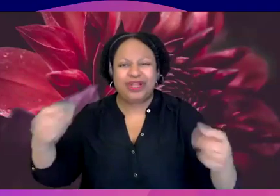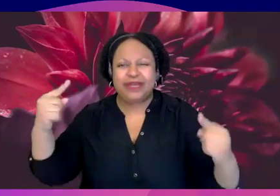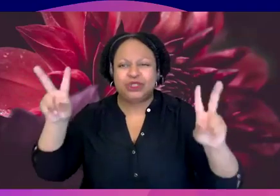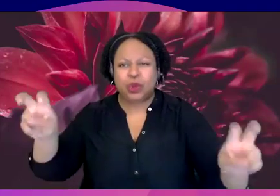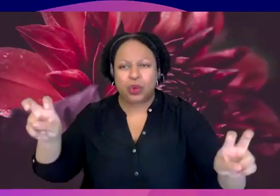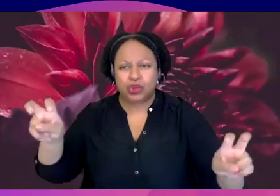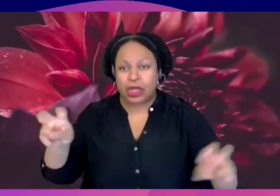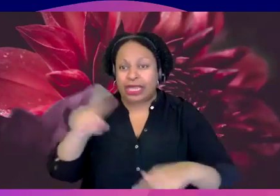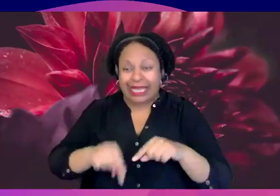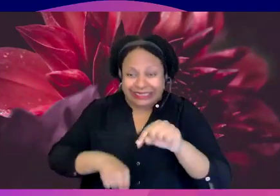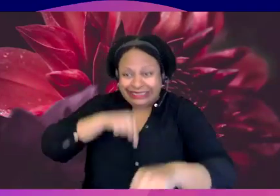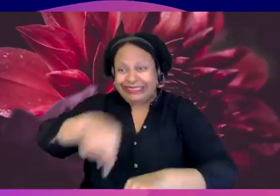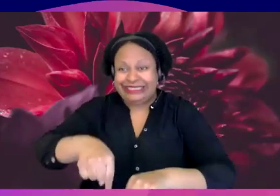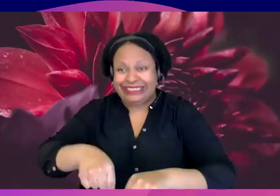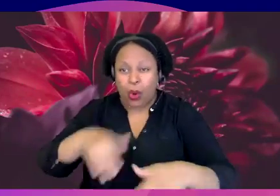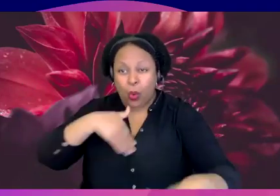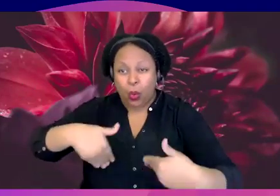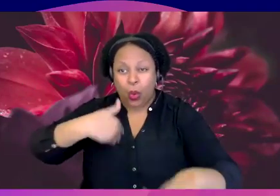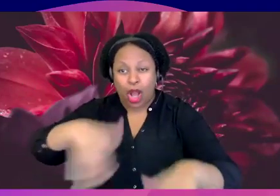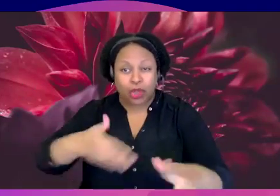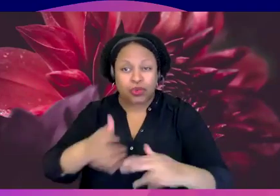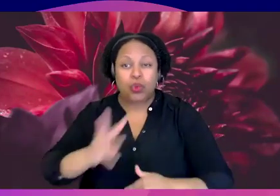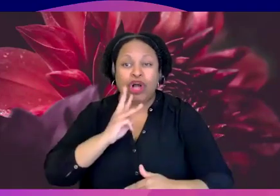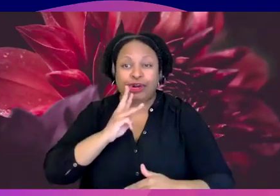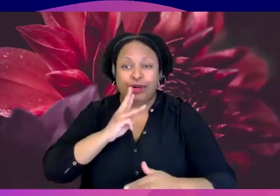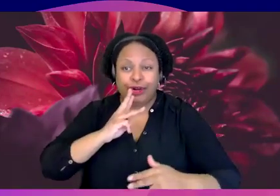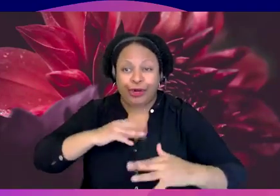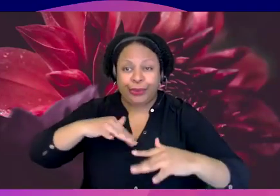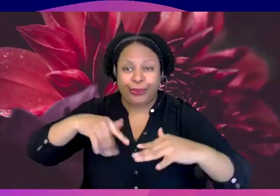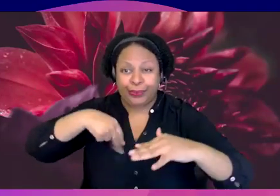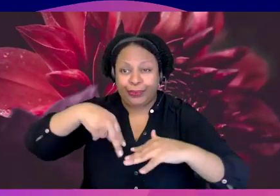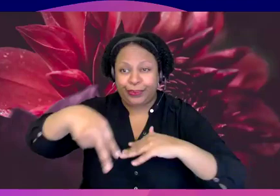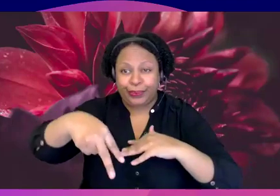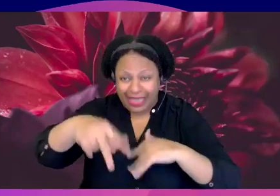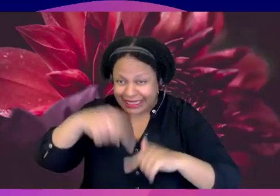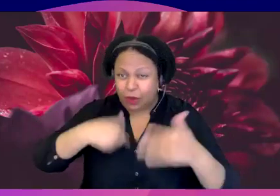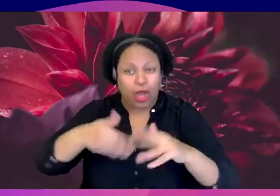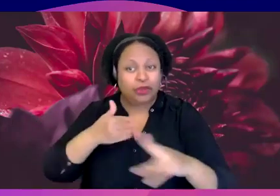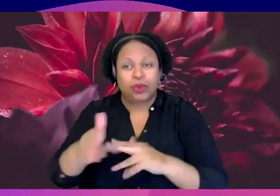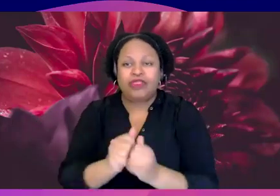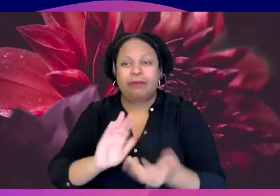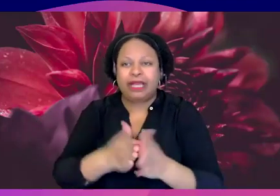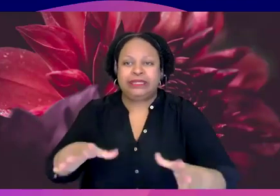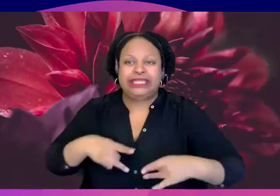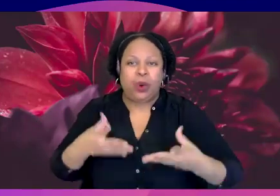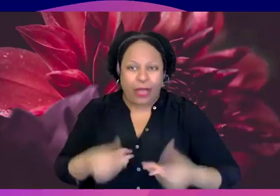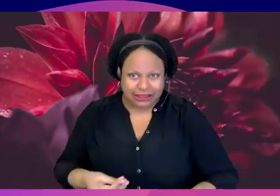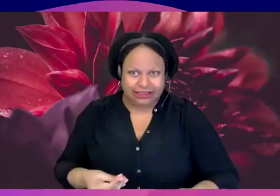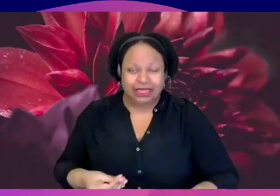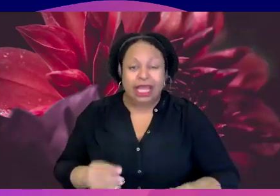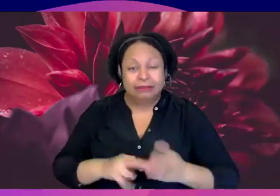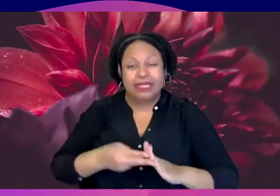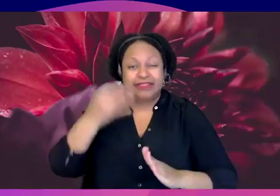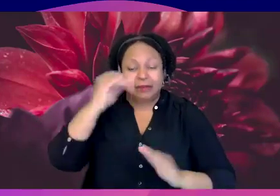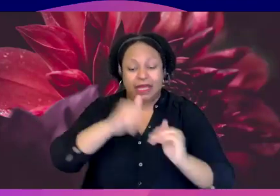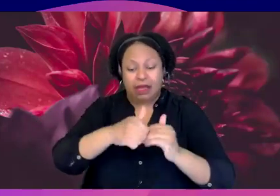will be impacted by this work. And there are things that we can do as an organization, and that as a team, and then as an individual, to mitigate